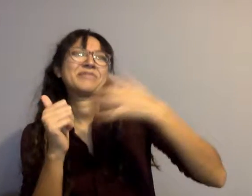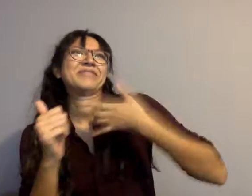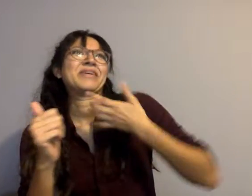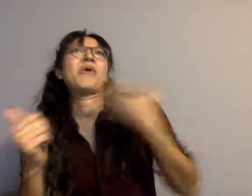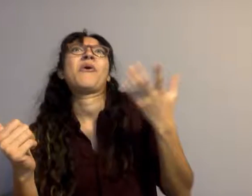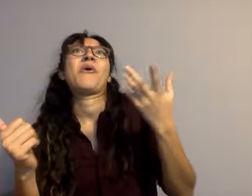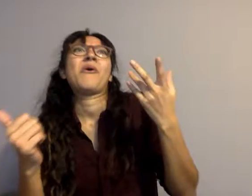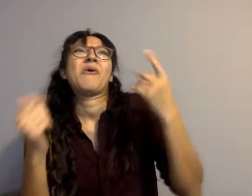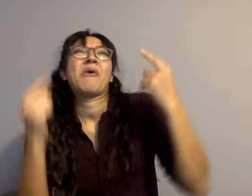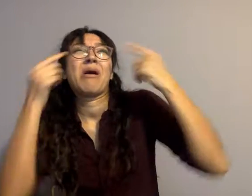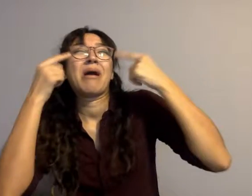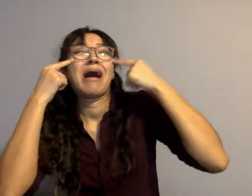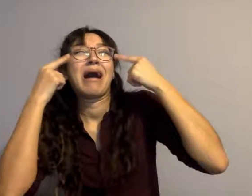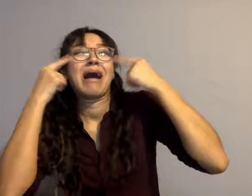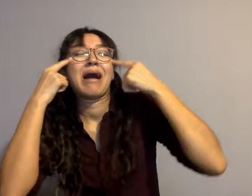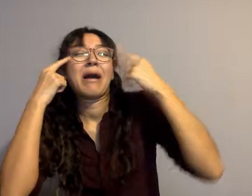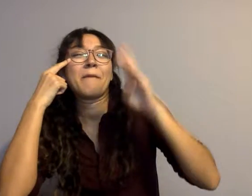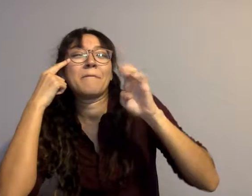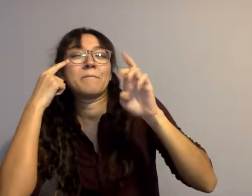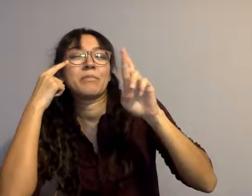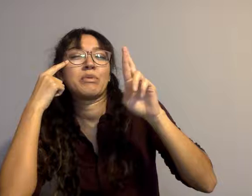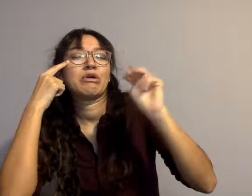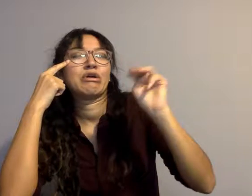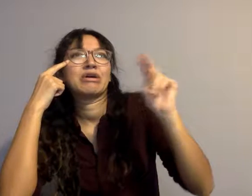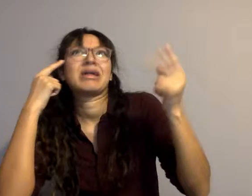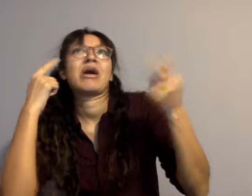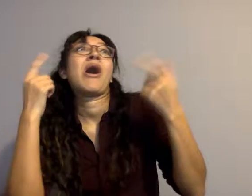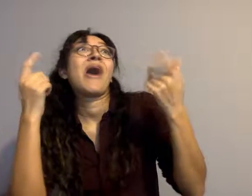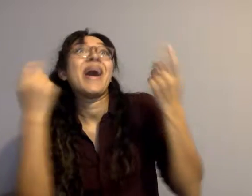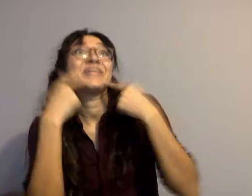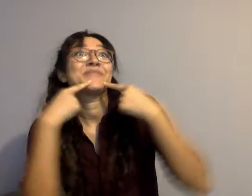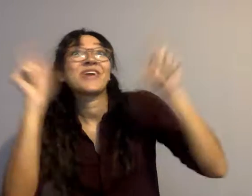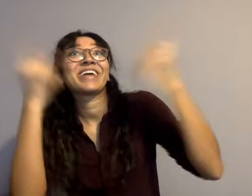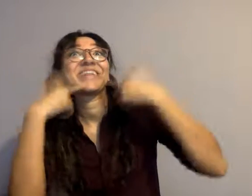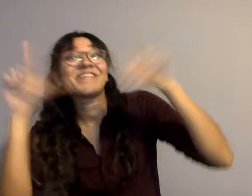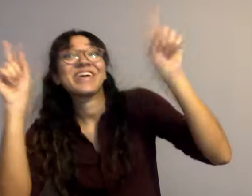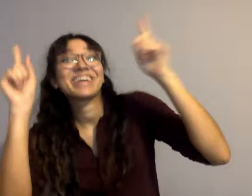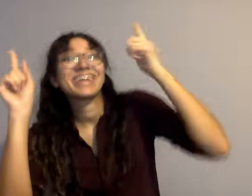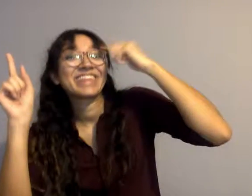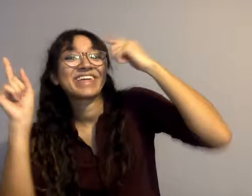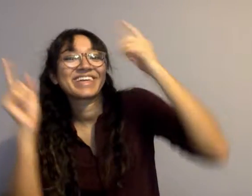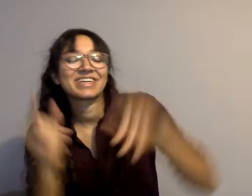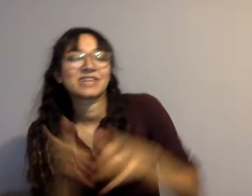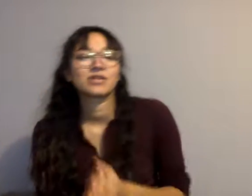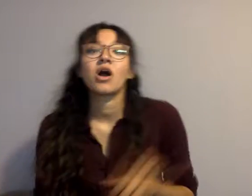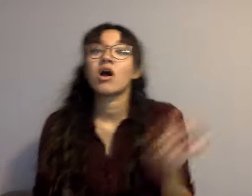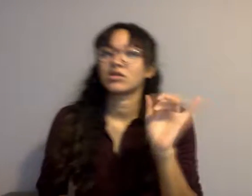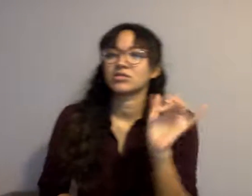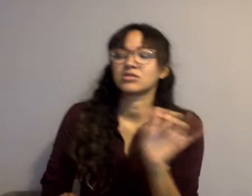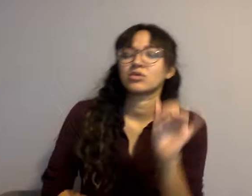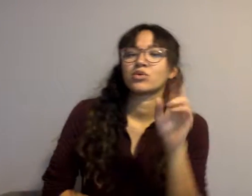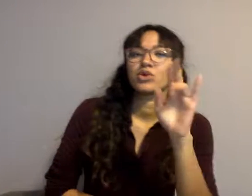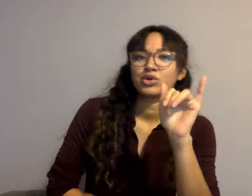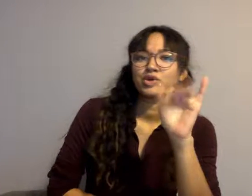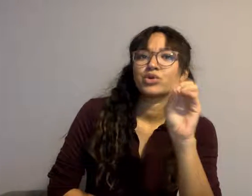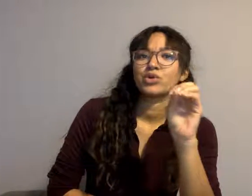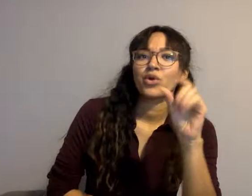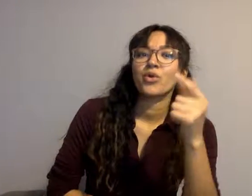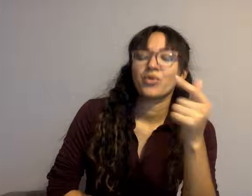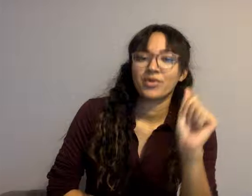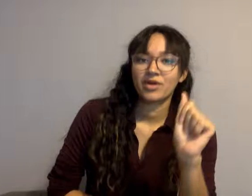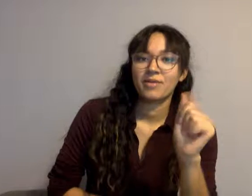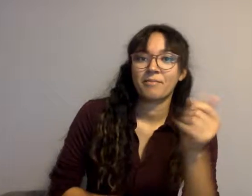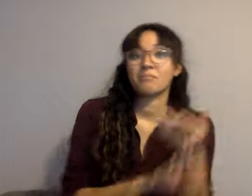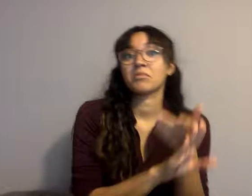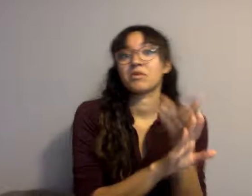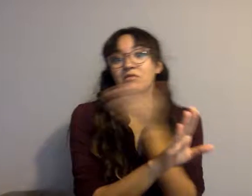But one miracle cure we did find was yoga. I have to tell you, it's very boring. But before I did yoga,